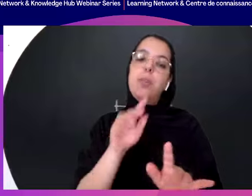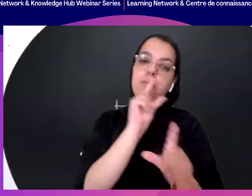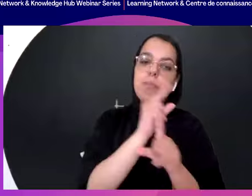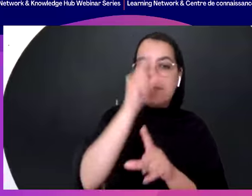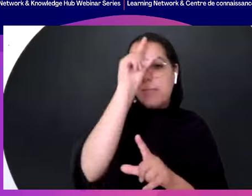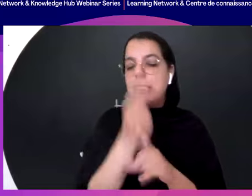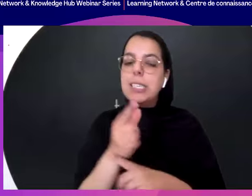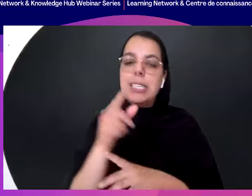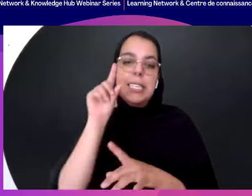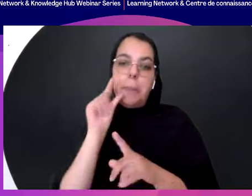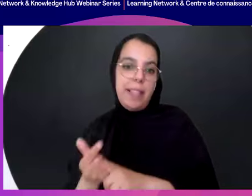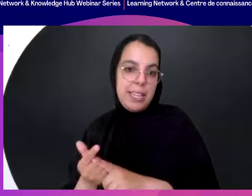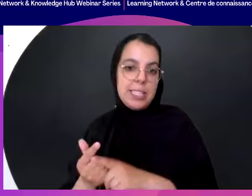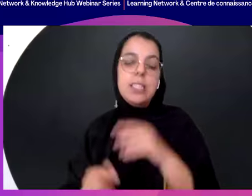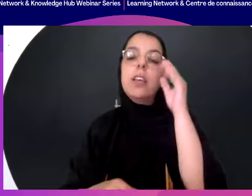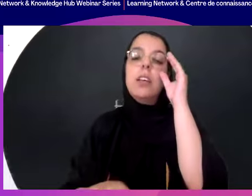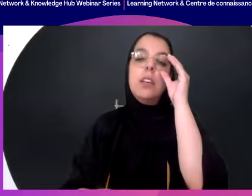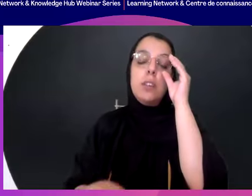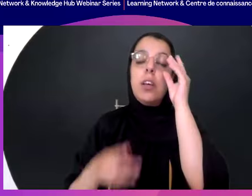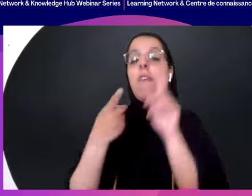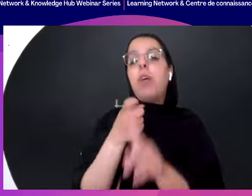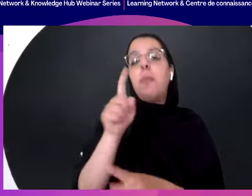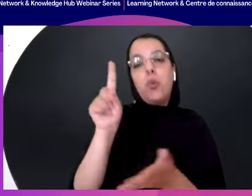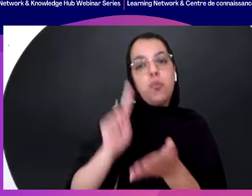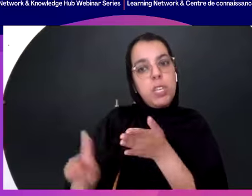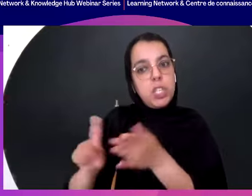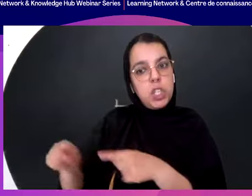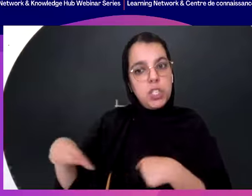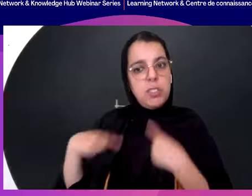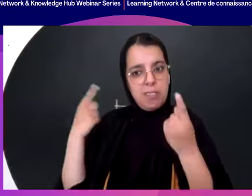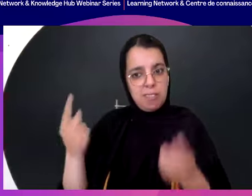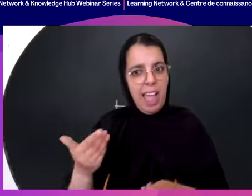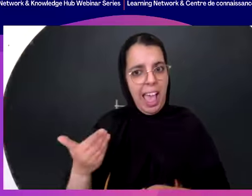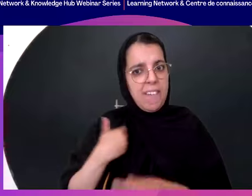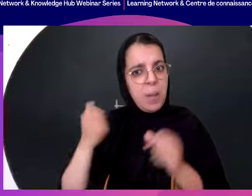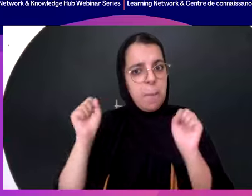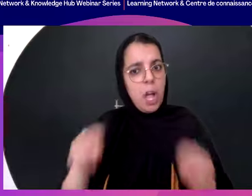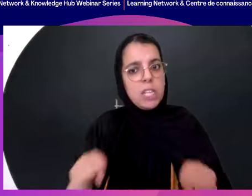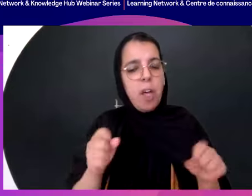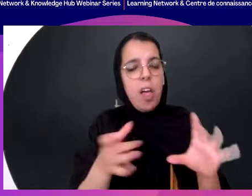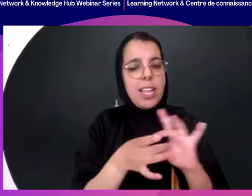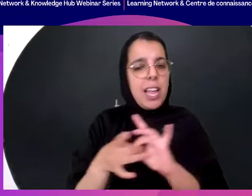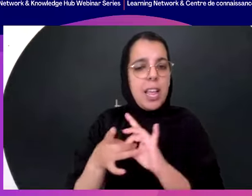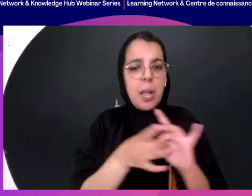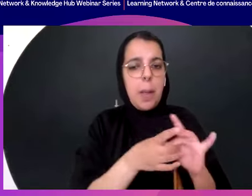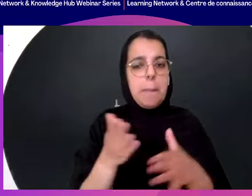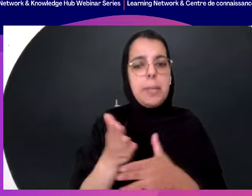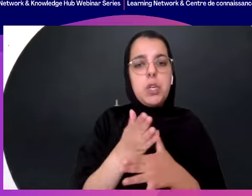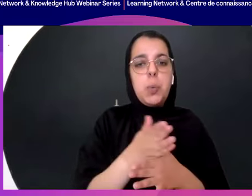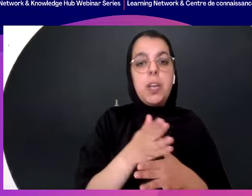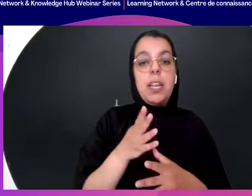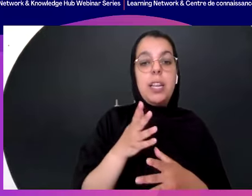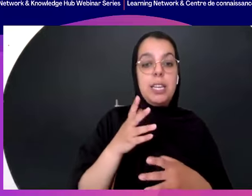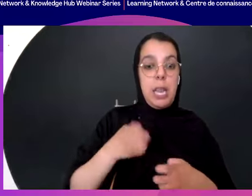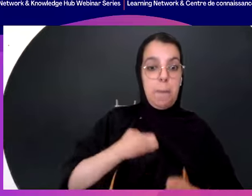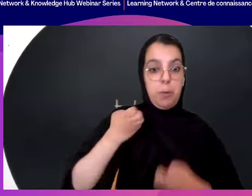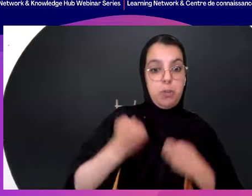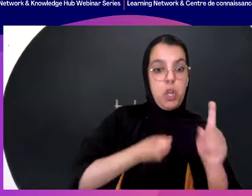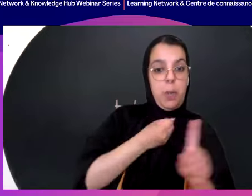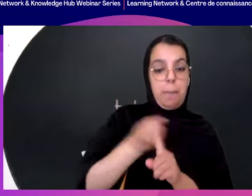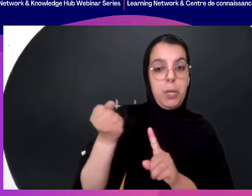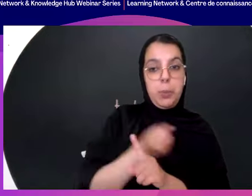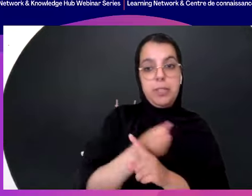the research that you've done so far, do you think there's a possible connection between emotional abuse between siblings, so